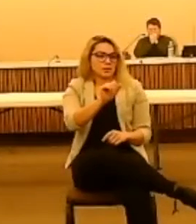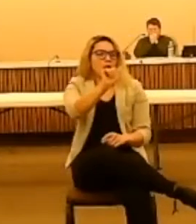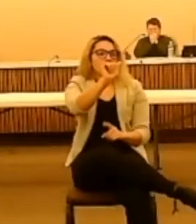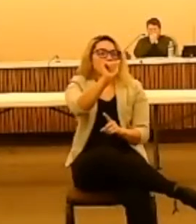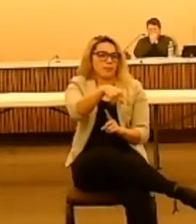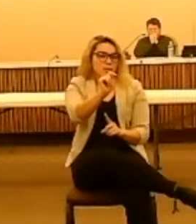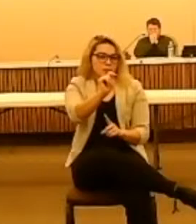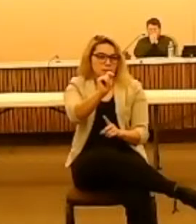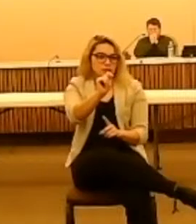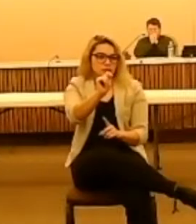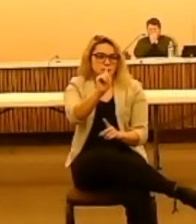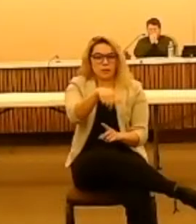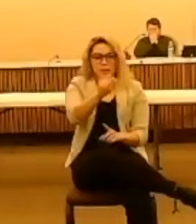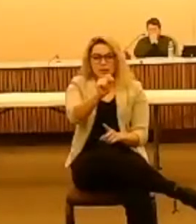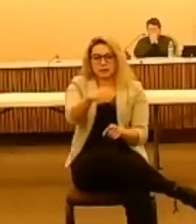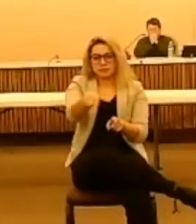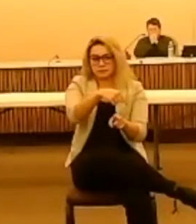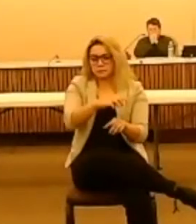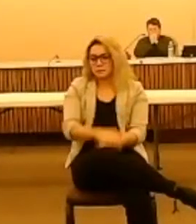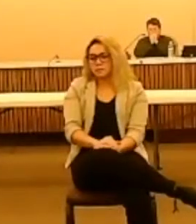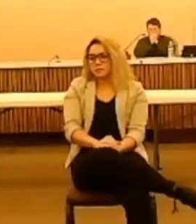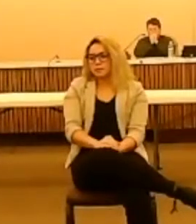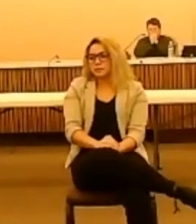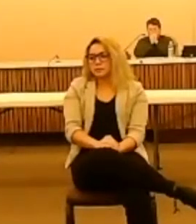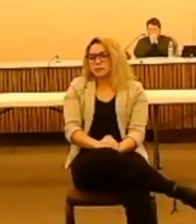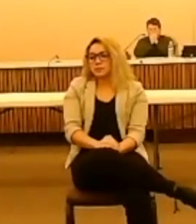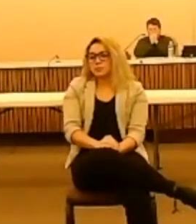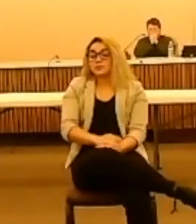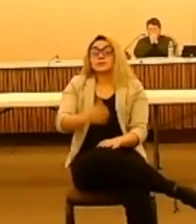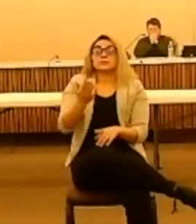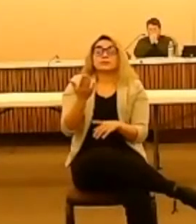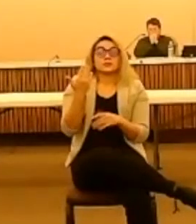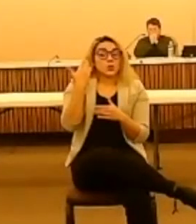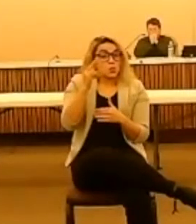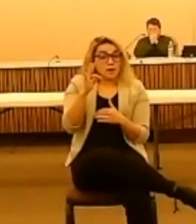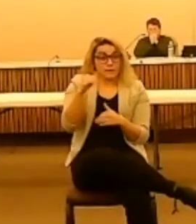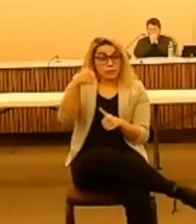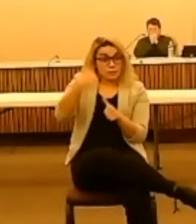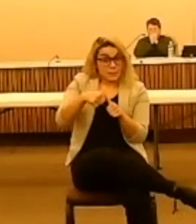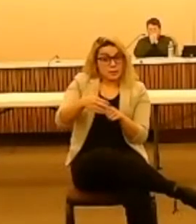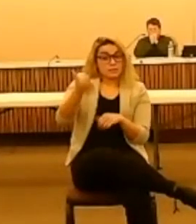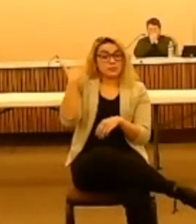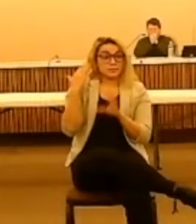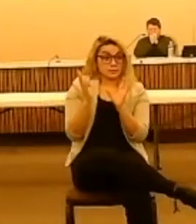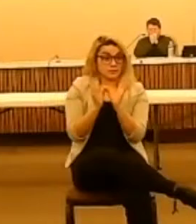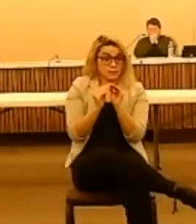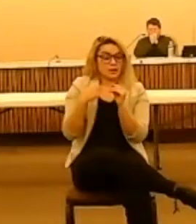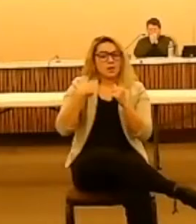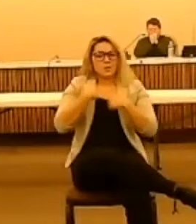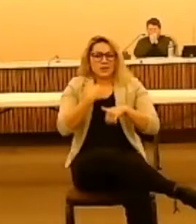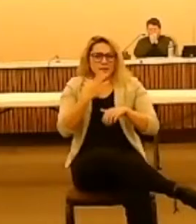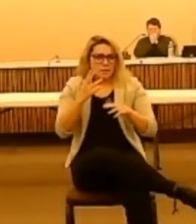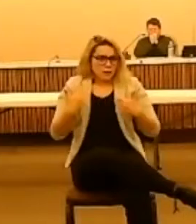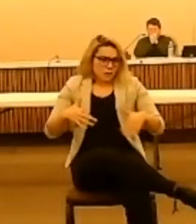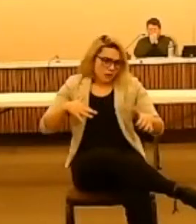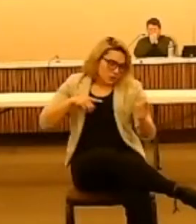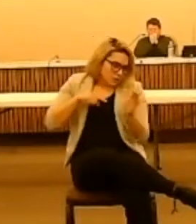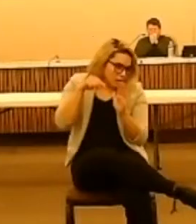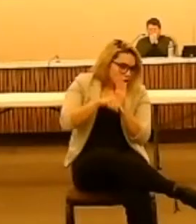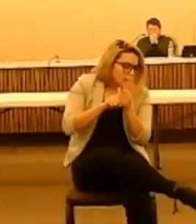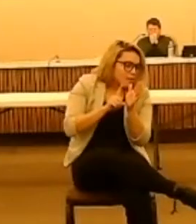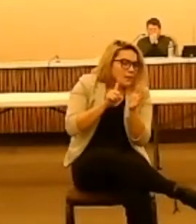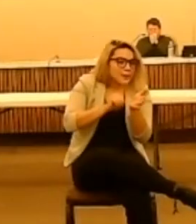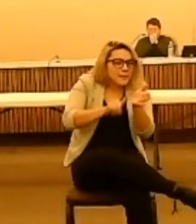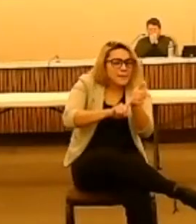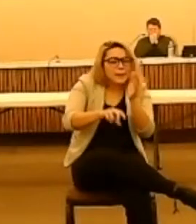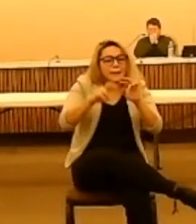We've spent the last few months since we were last here doing quite an amount of analysis and traffic studies and working with the county, also